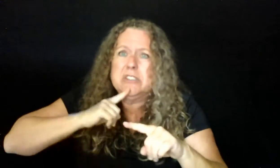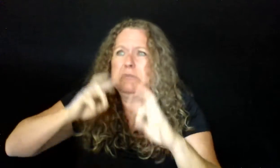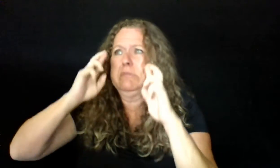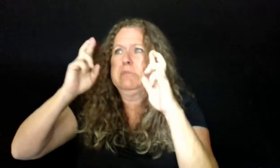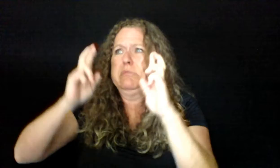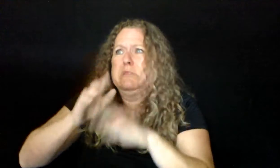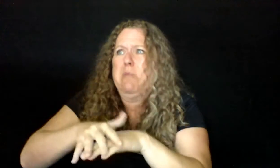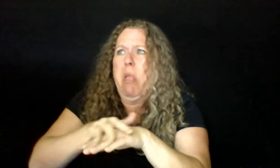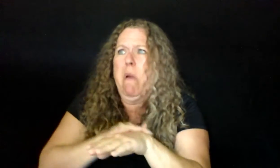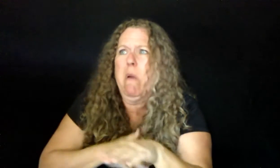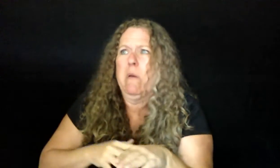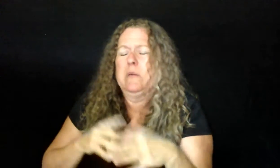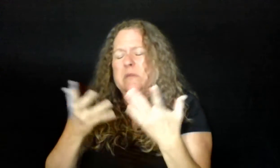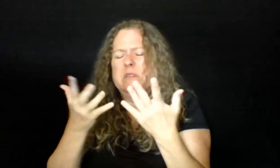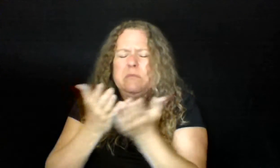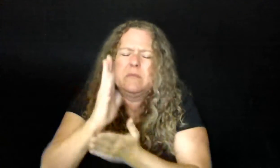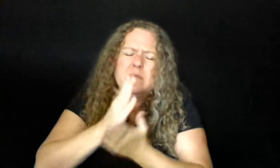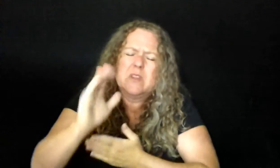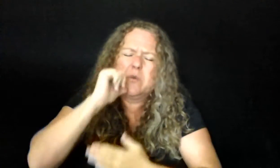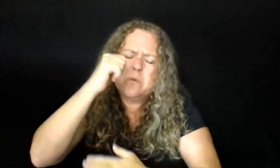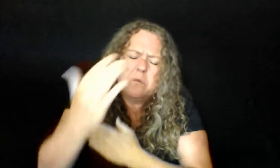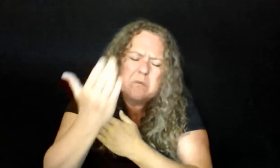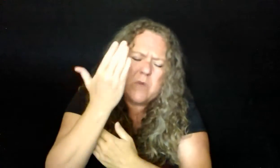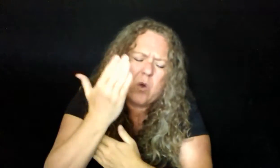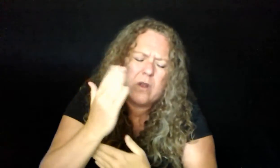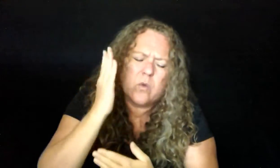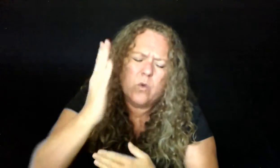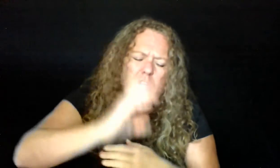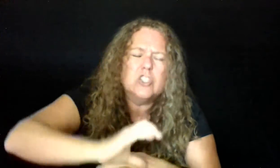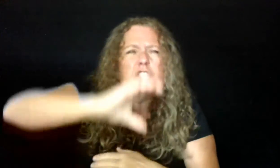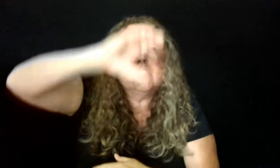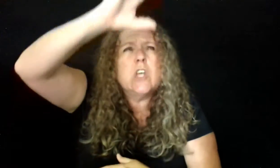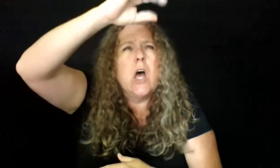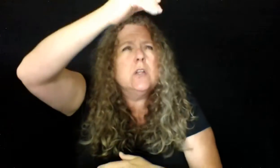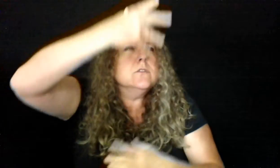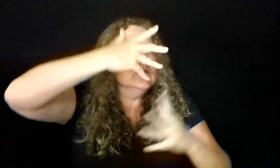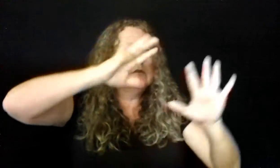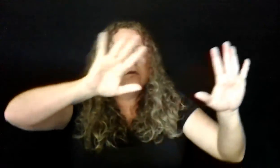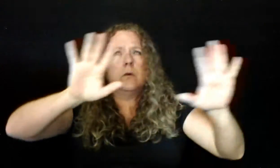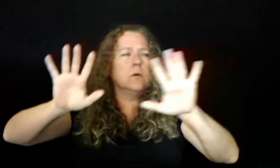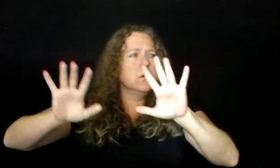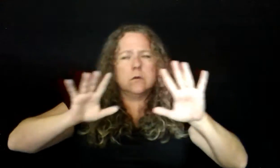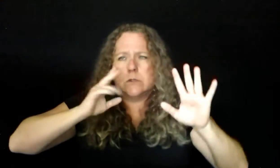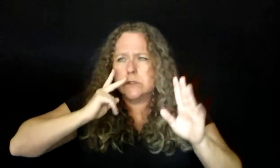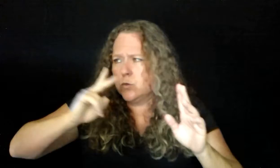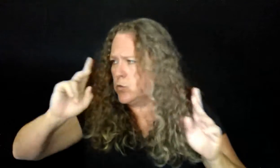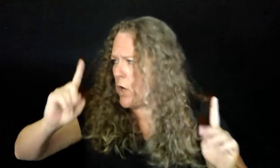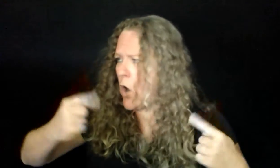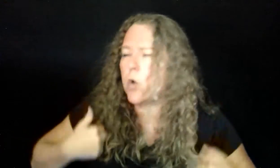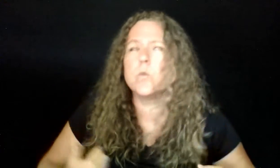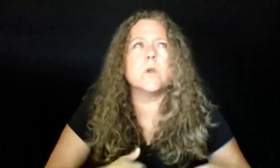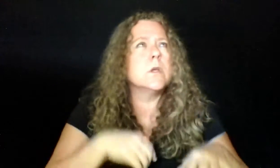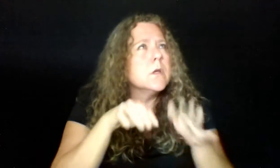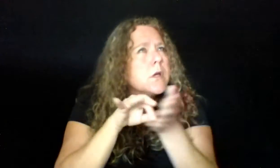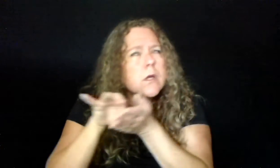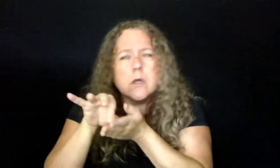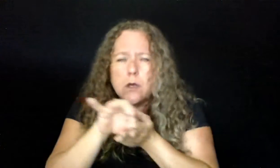happen. Tomorrow morning, it'll be sunny. We'll get our bearings. We'll head back to shore. Tomorrow morning comes. It's still